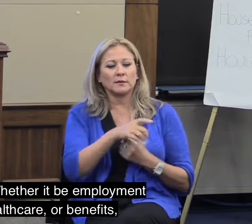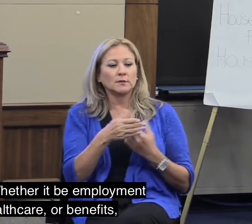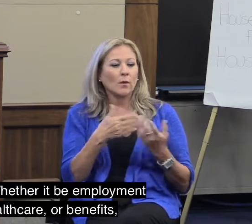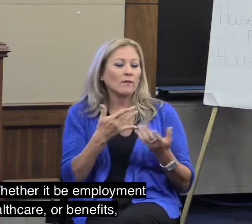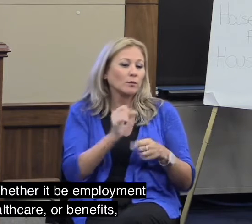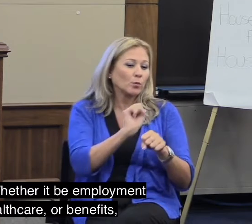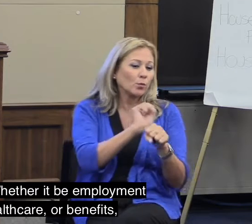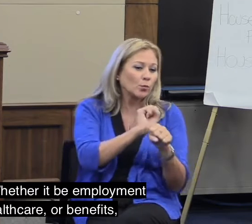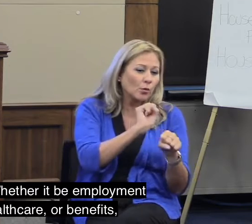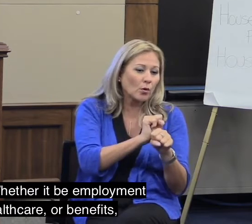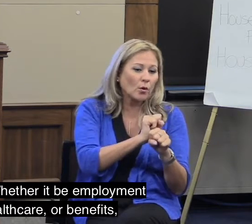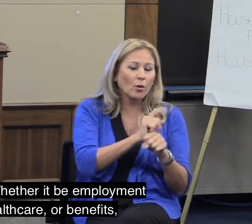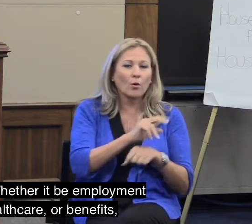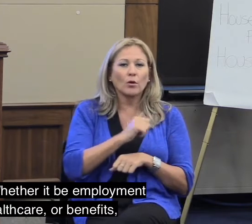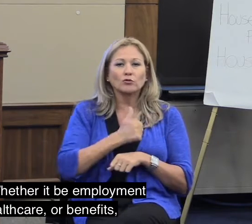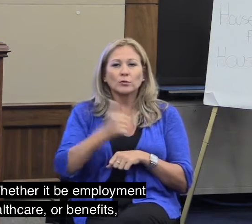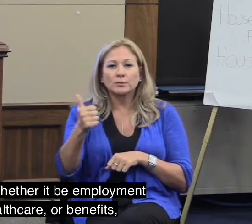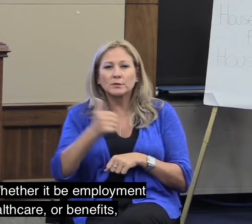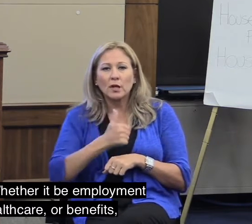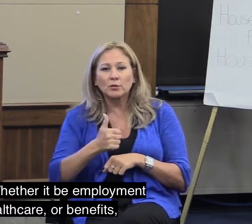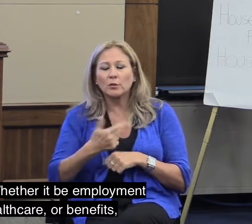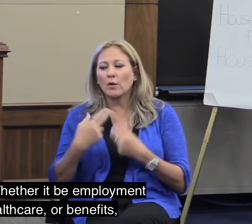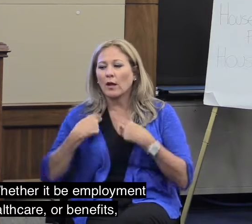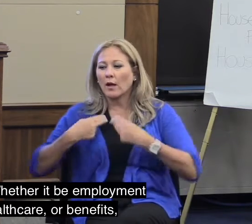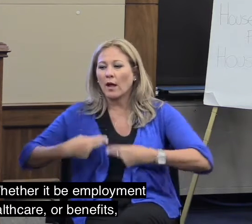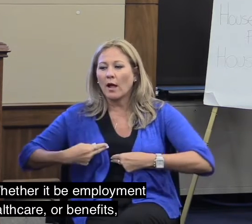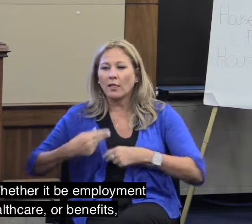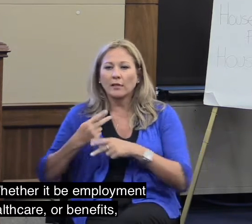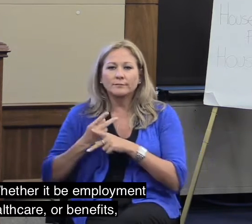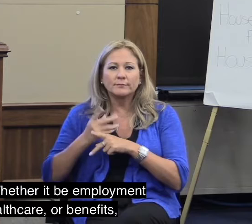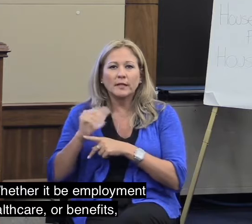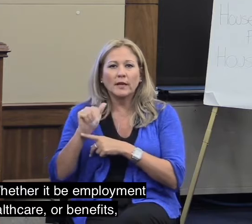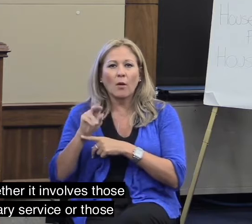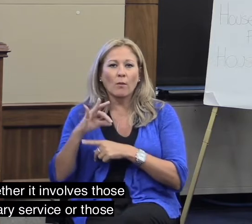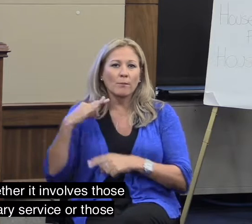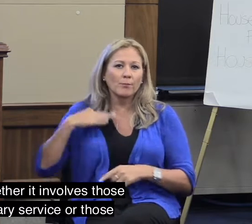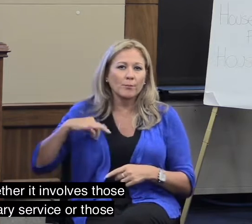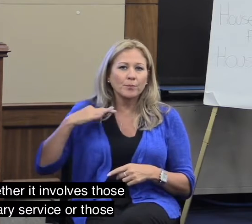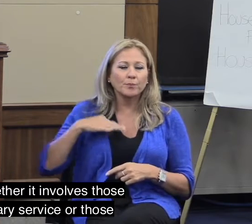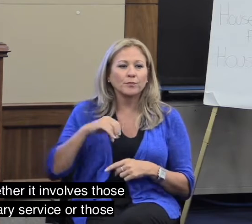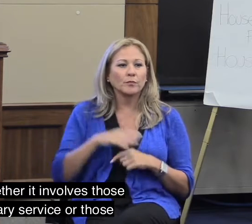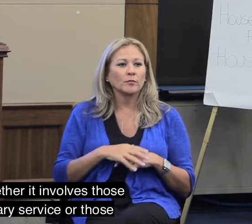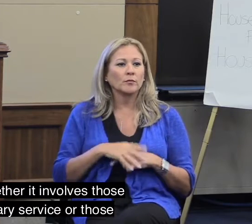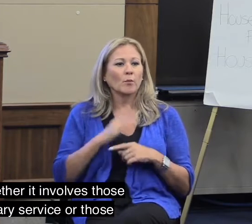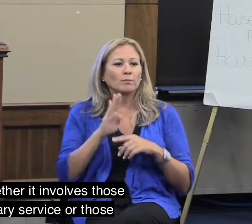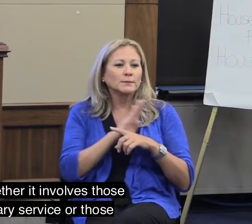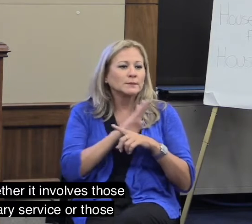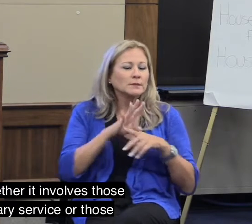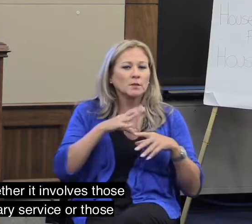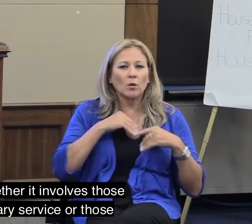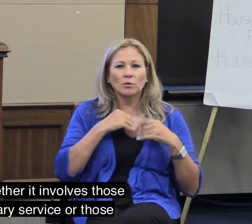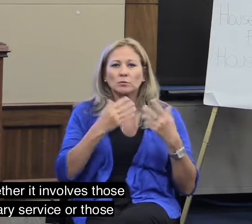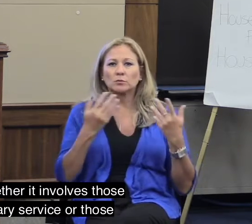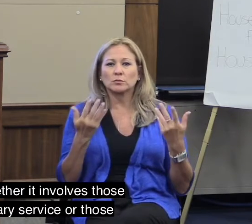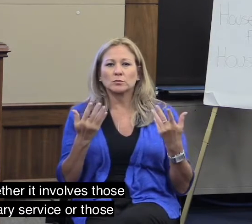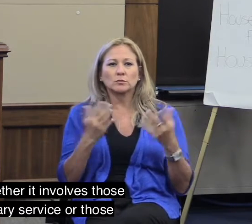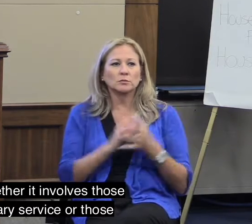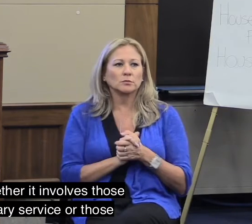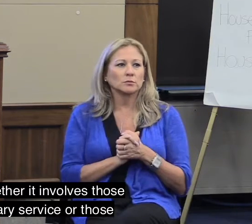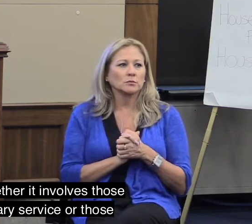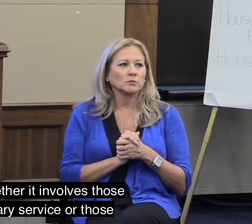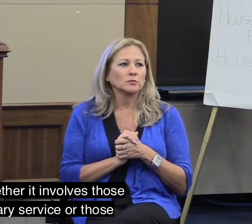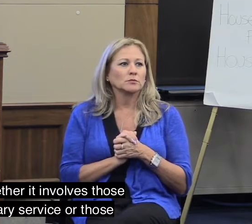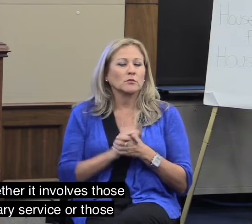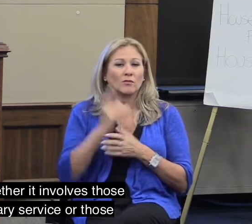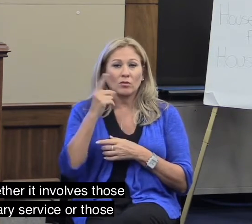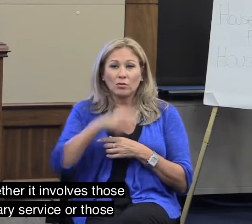or transportation or healthcare or benefits or entrepreneurship, whether it